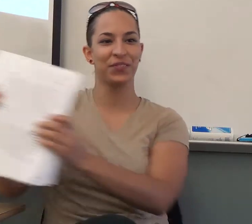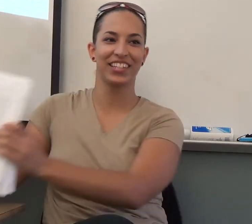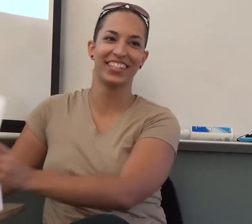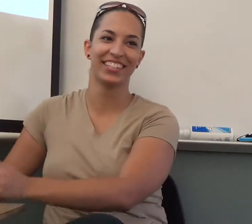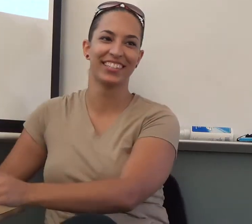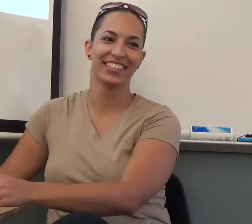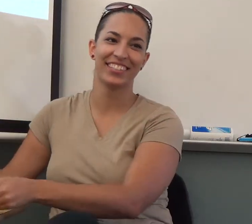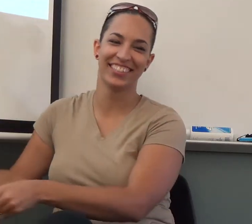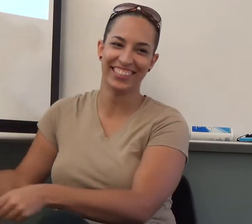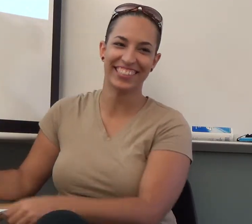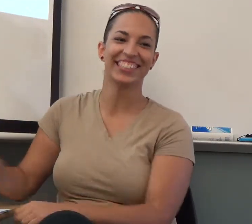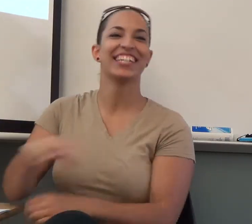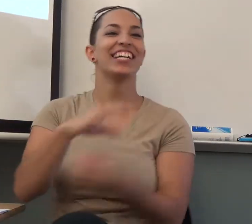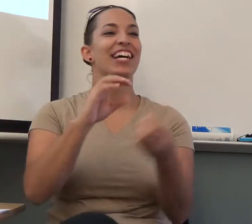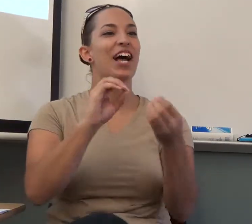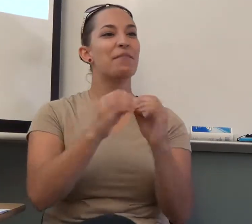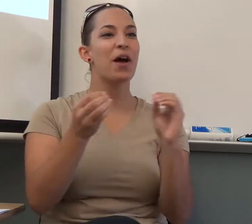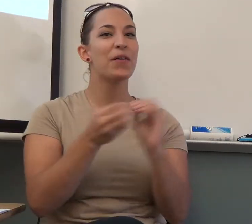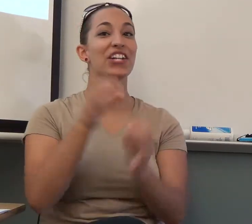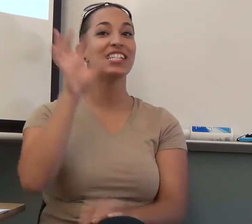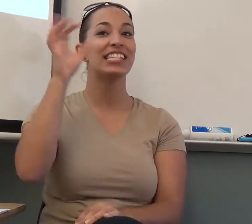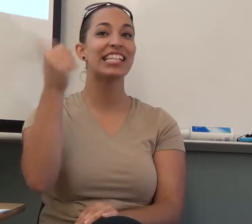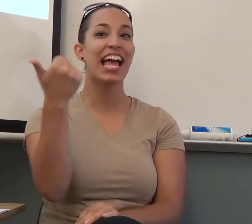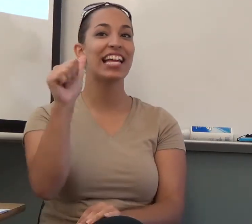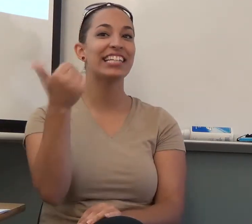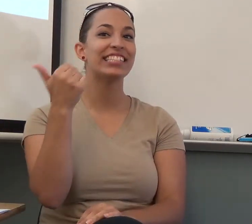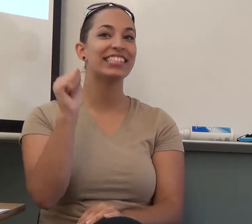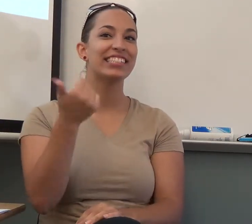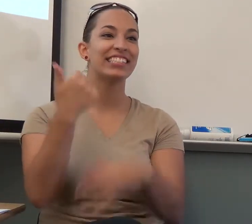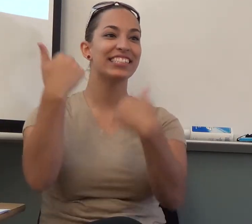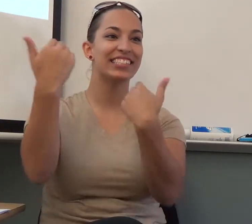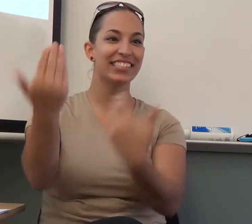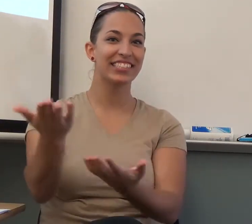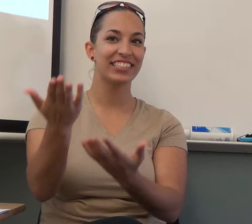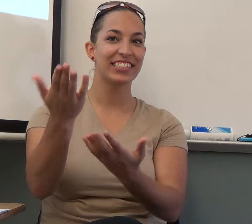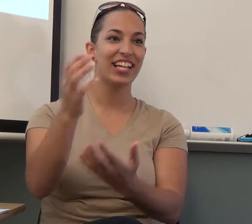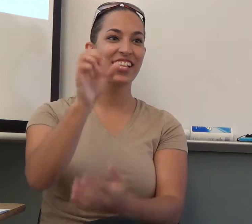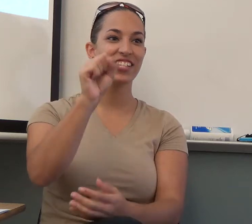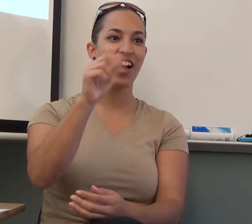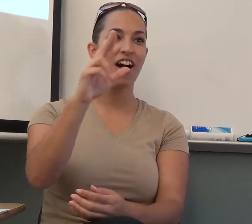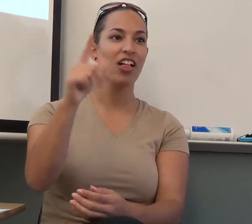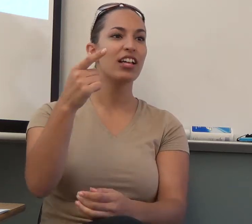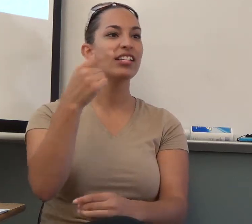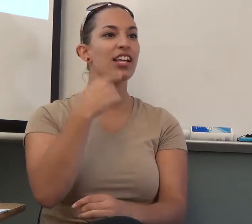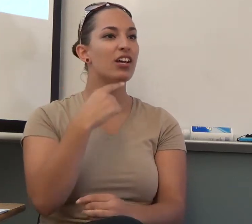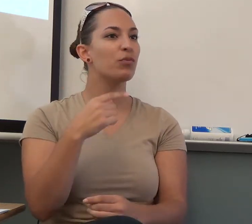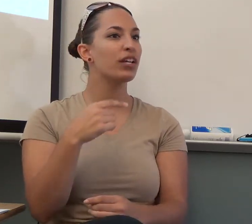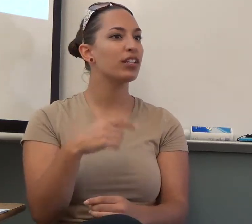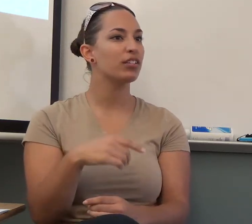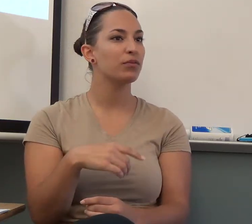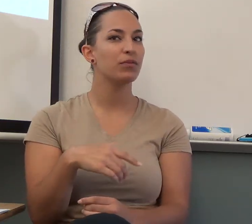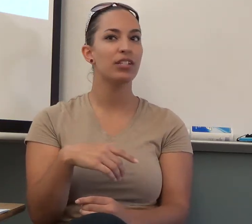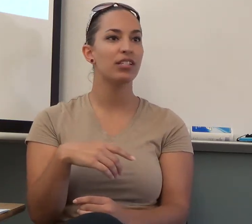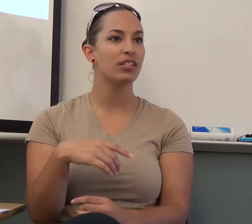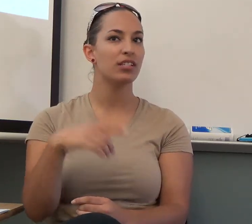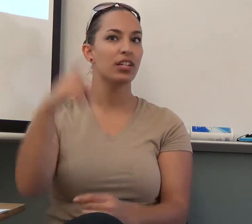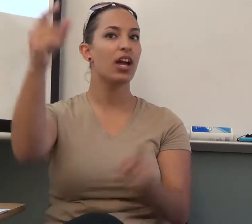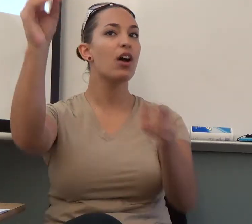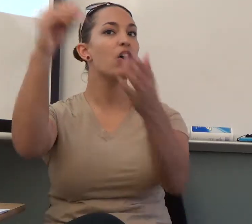All right, how about number 10? We're going to bring it home with number 10. Saul, let's go for it. Oh, Yes, for wait. number 8, I wrote Wait, when. what is? Wait. For number 8,